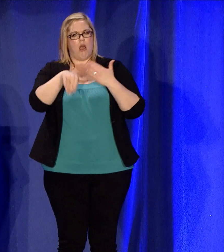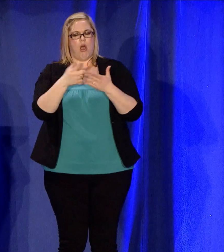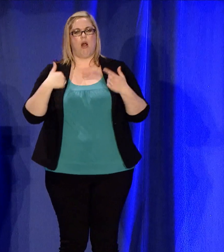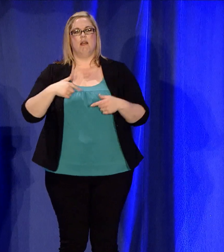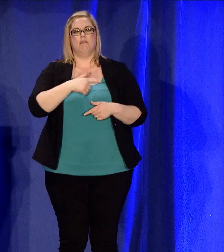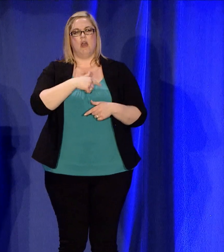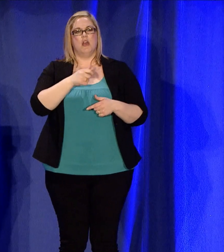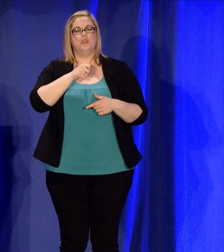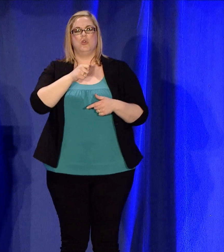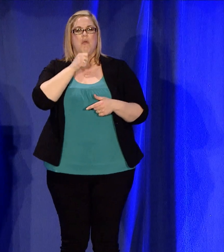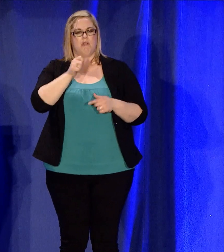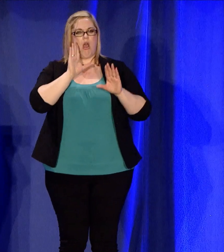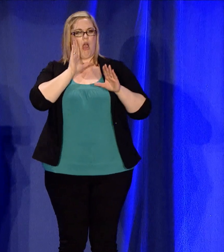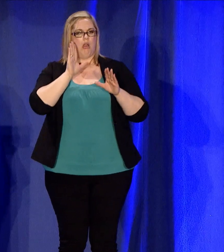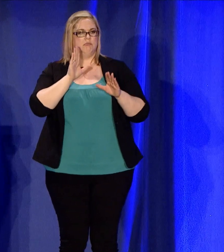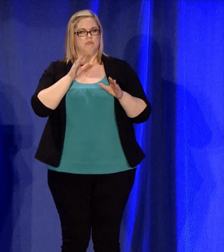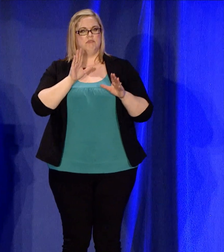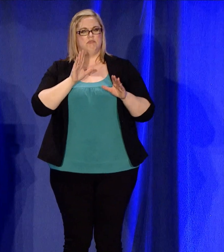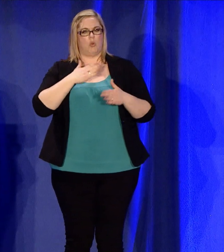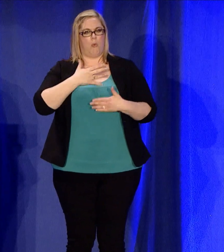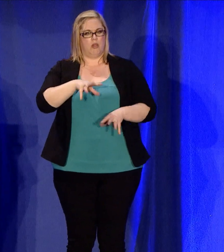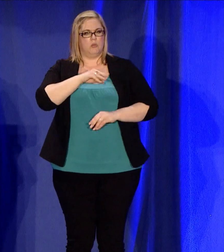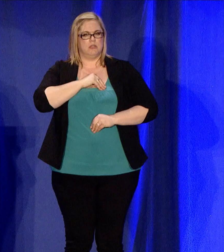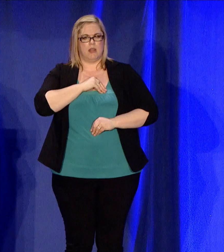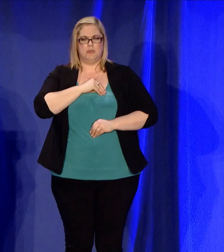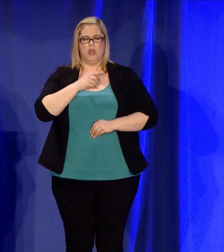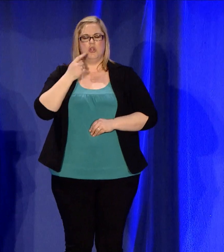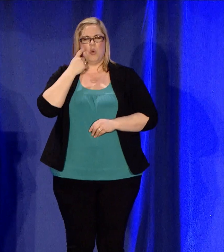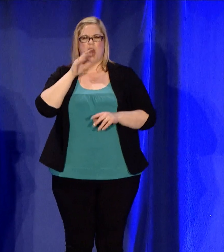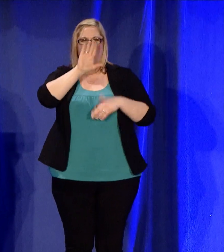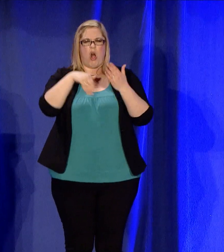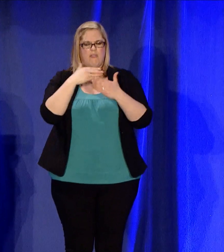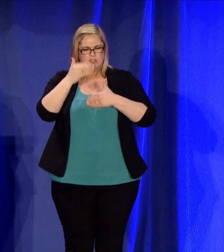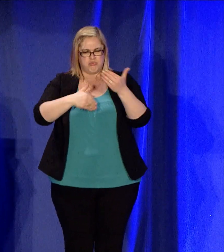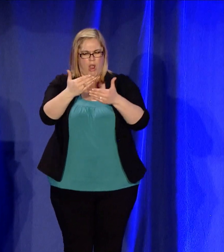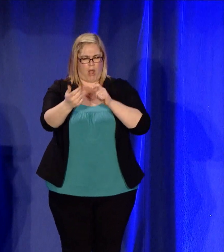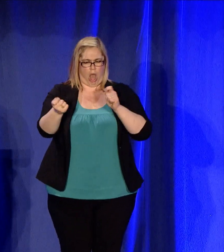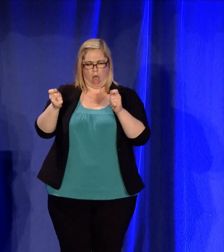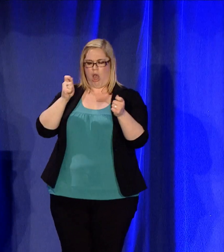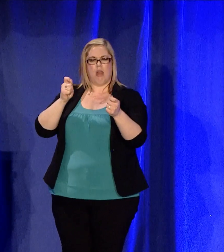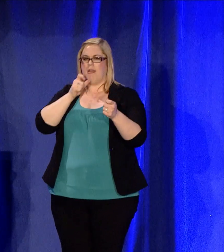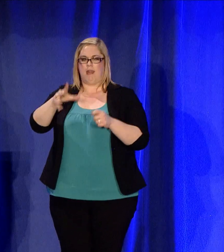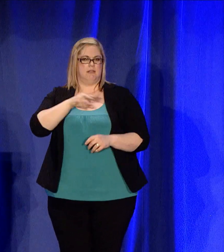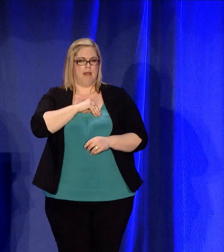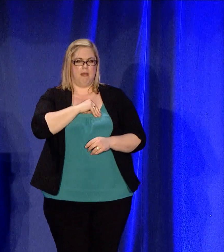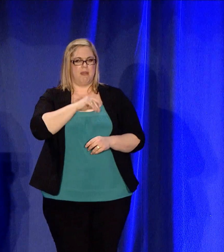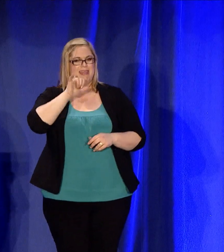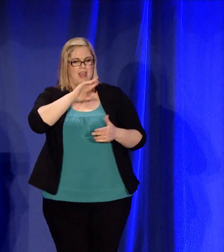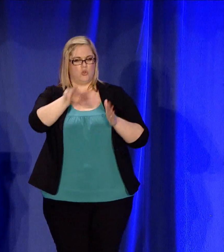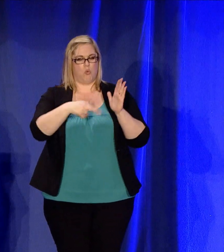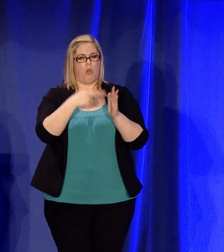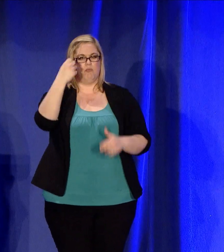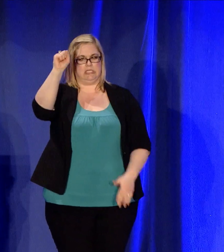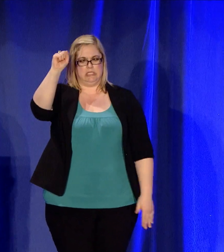are unwilling to stand idly by and watch the undoing of all we cherish, and that is the role of